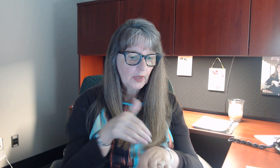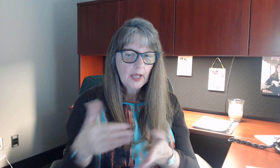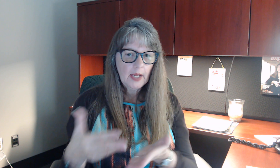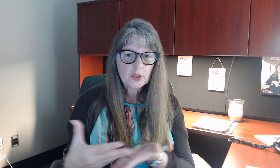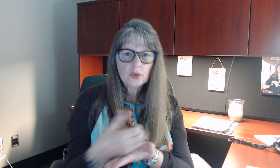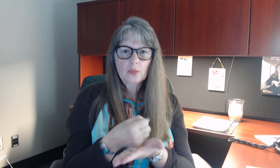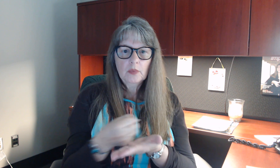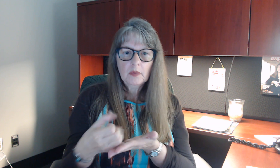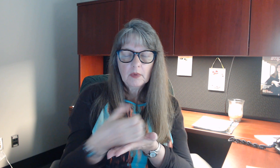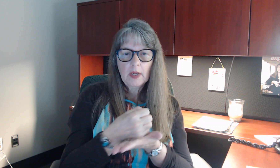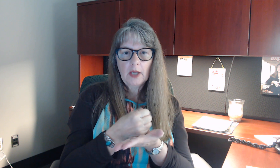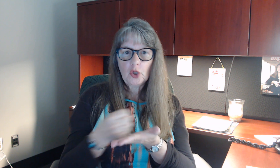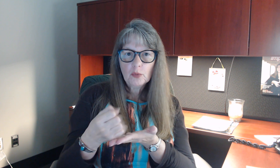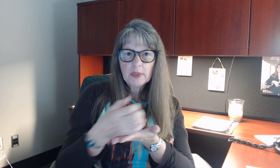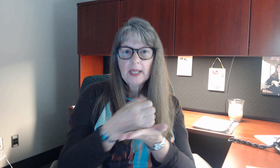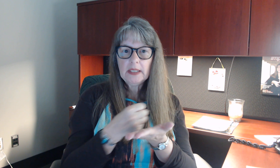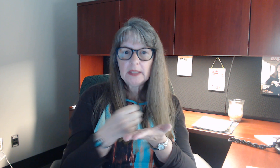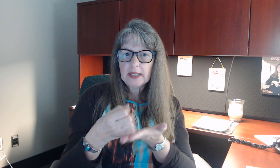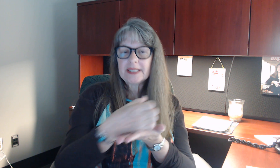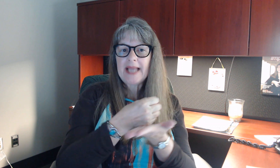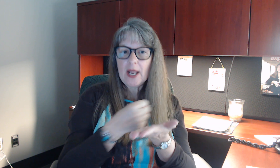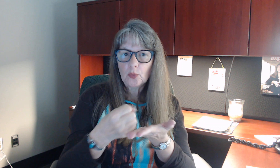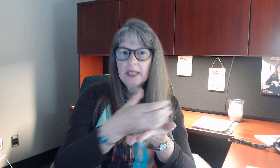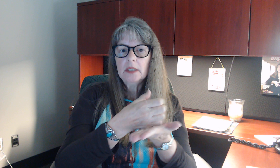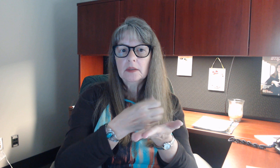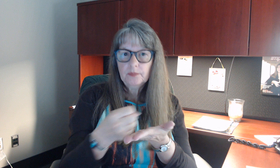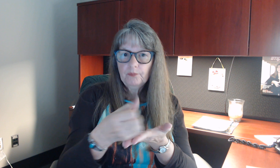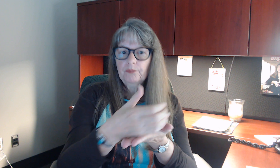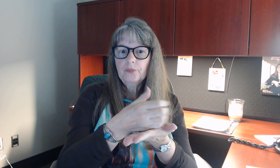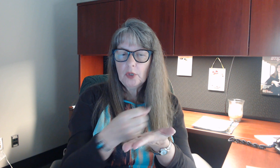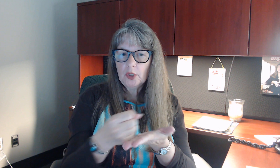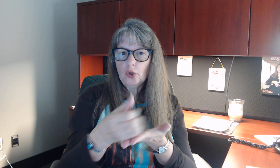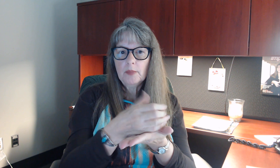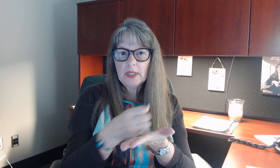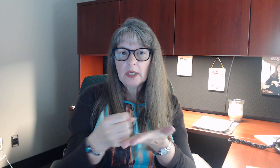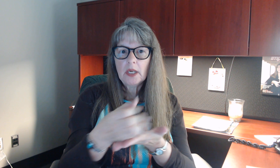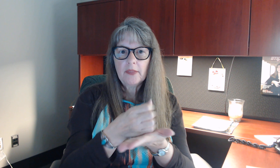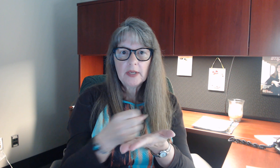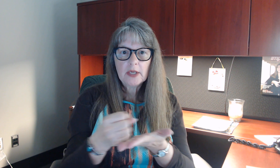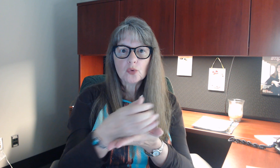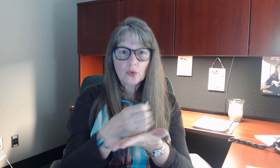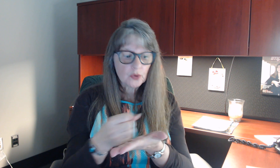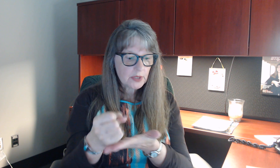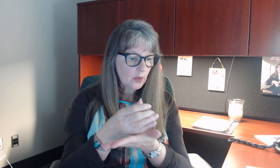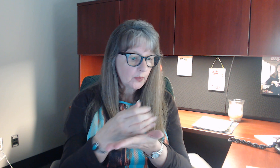And to accumulate, like a salary. You can accumulate a lot of things, or your salary.